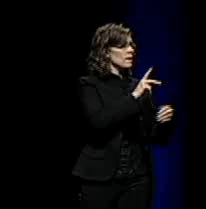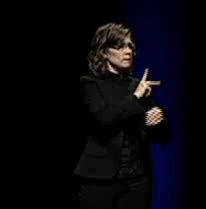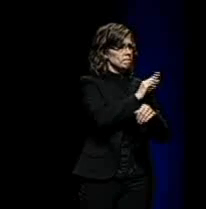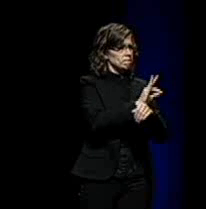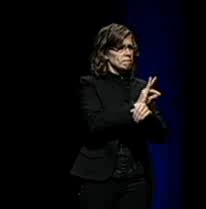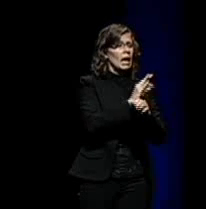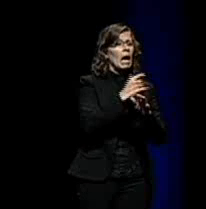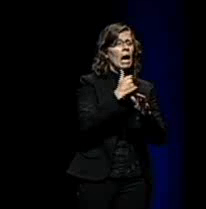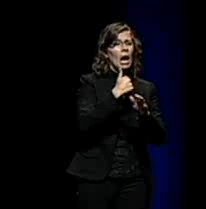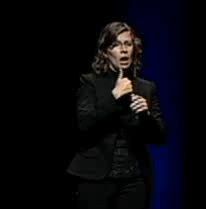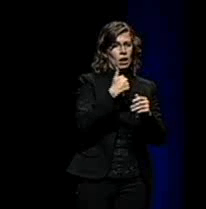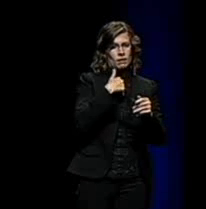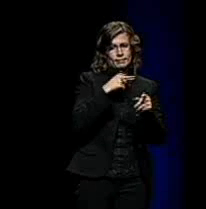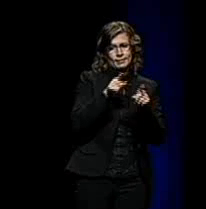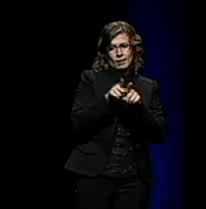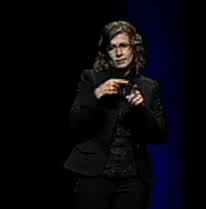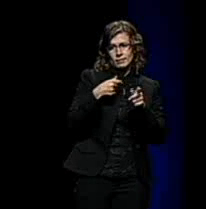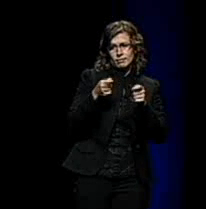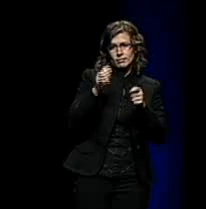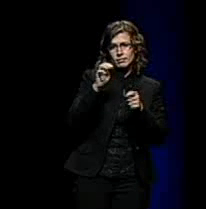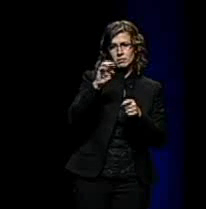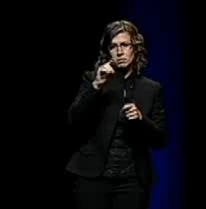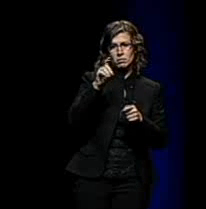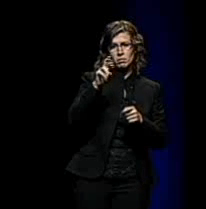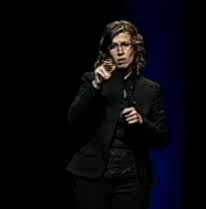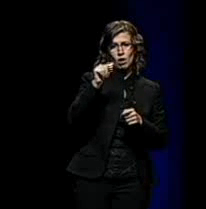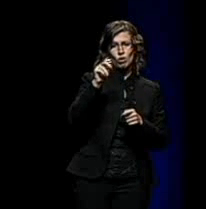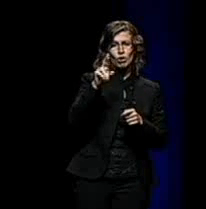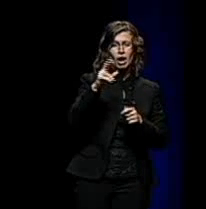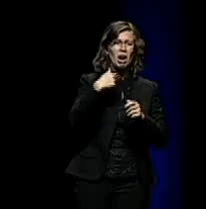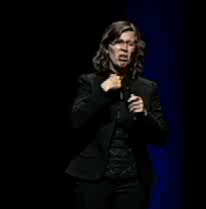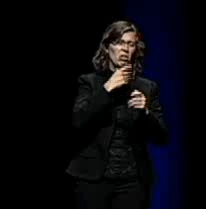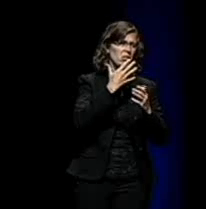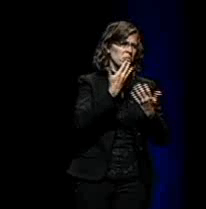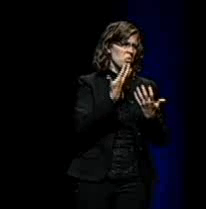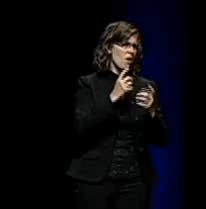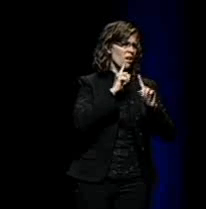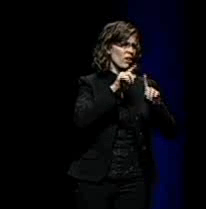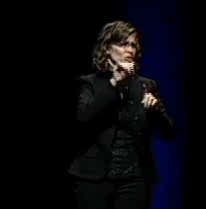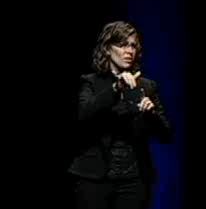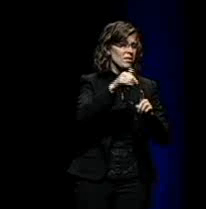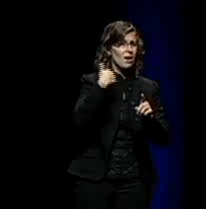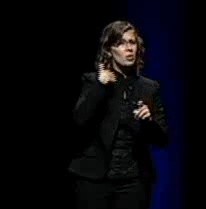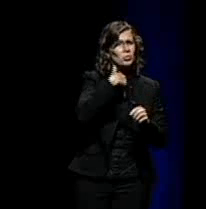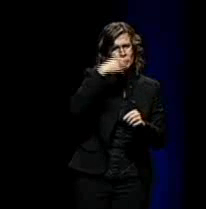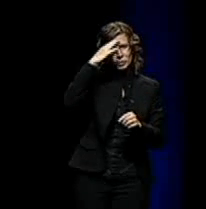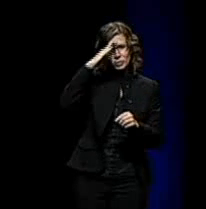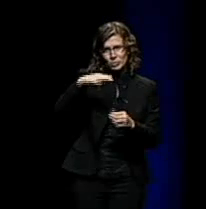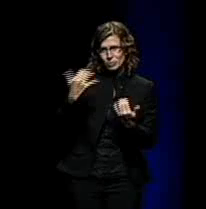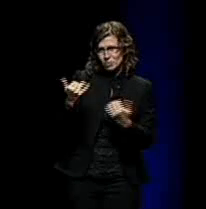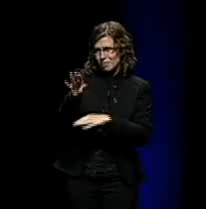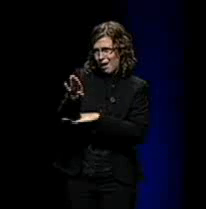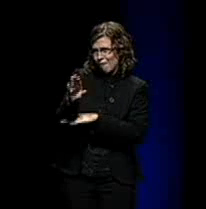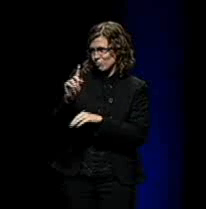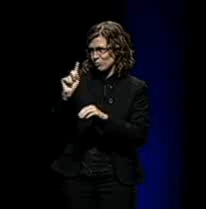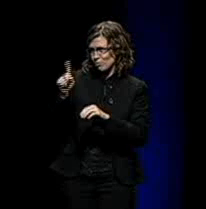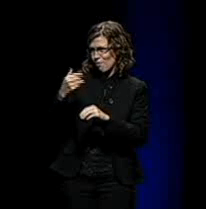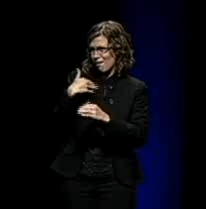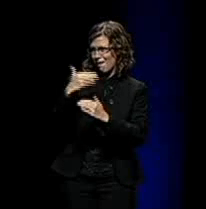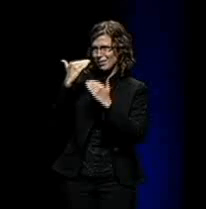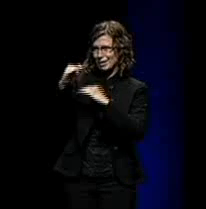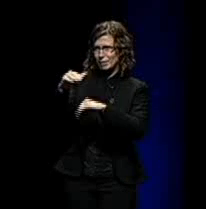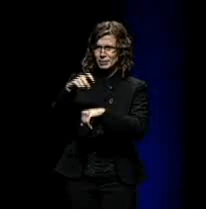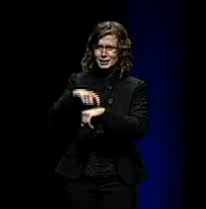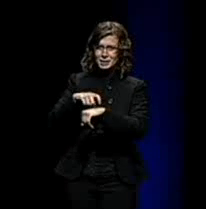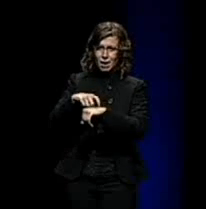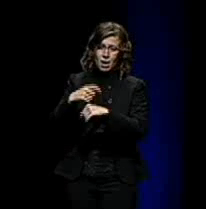comment about that. We knew our time was limited this evening, and we wanted to make sure that